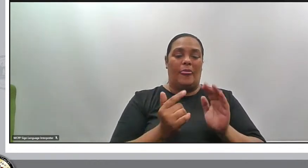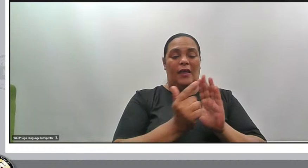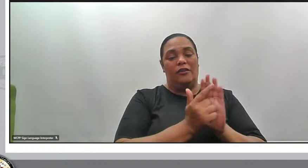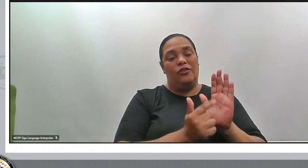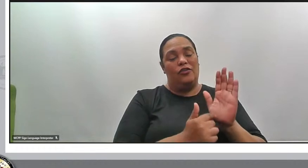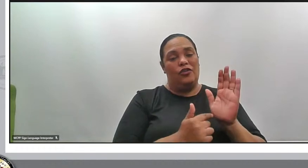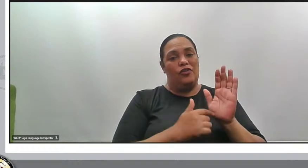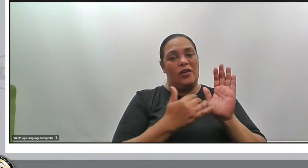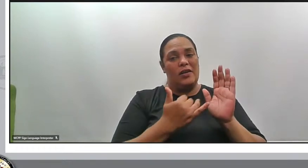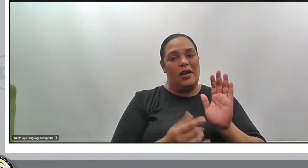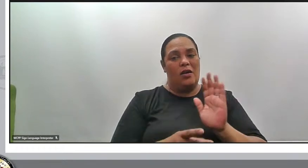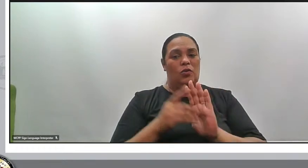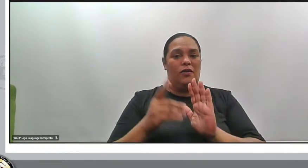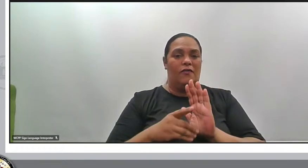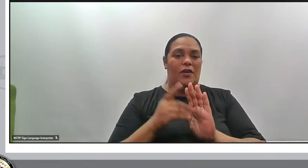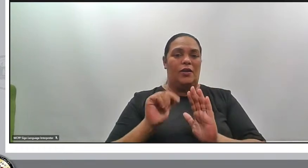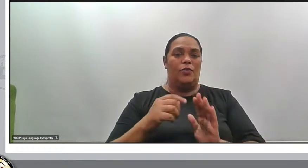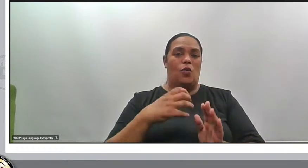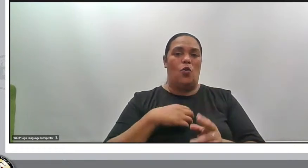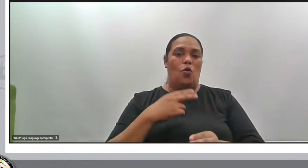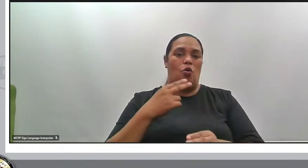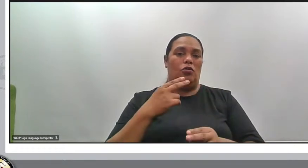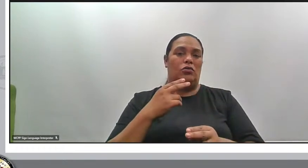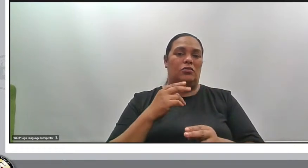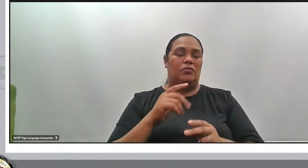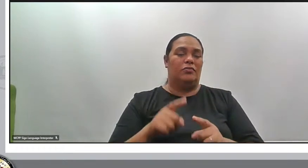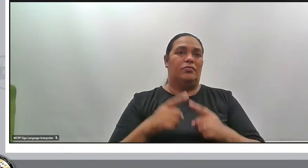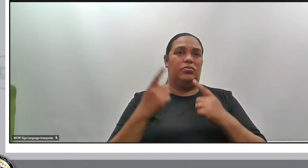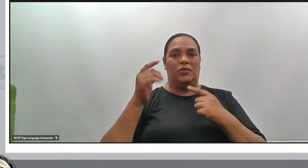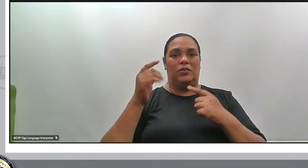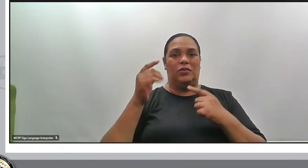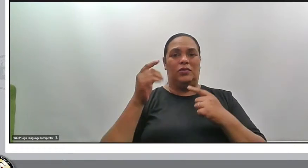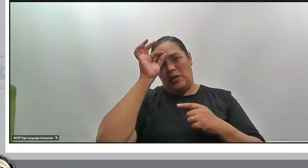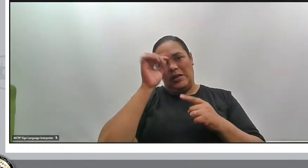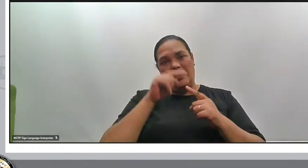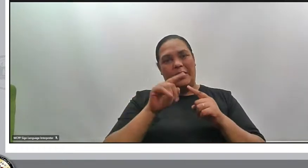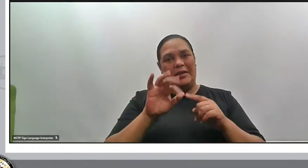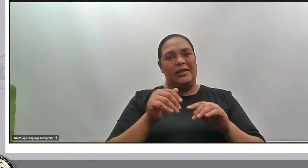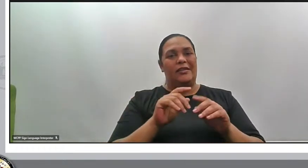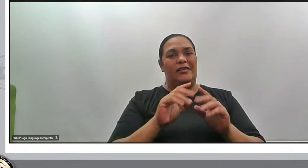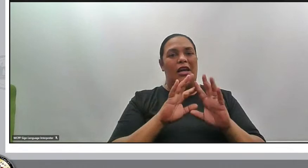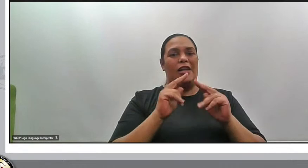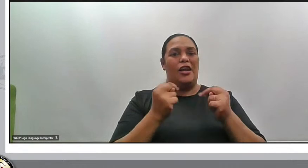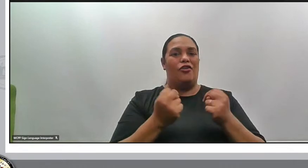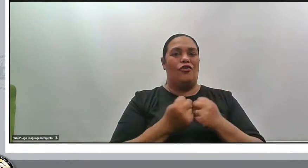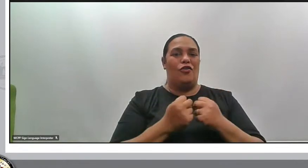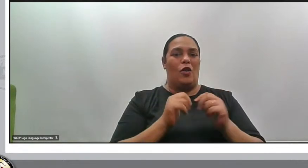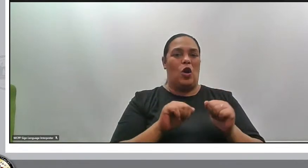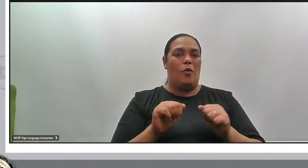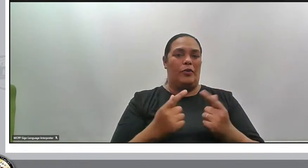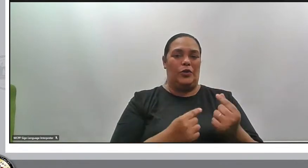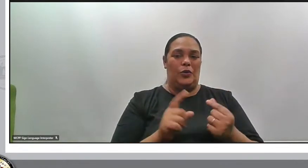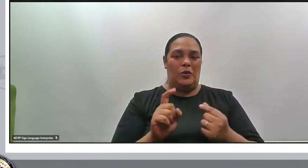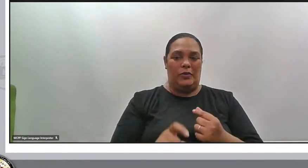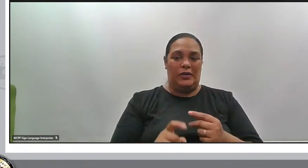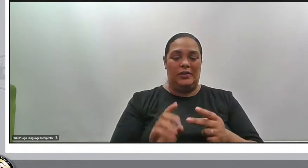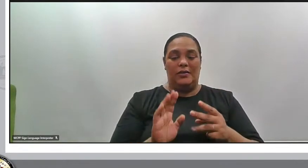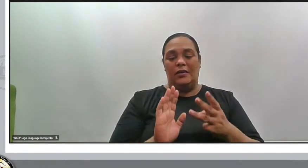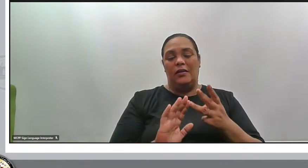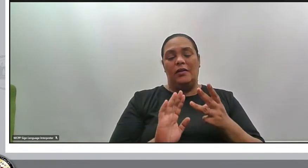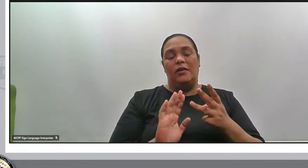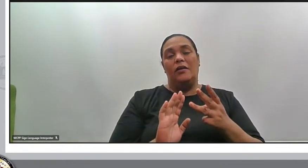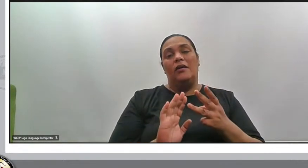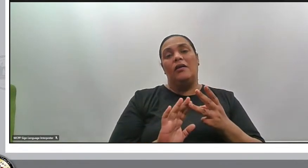is now developing its own foreign policy when it is a national competency. And two, out of